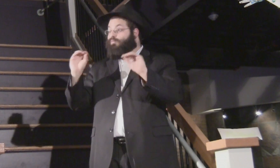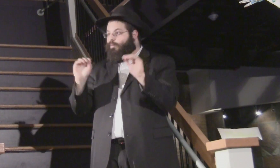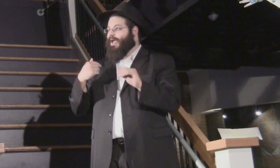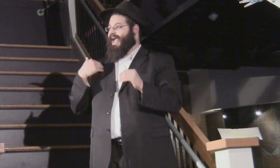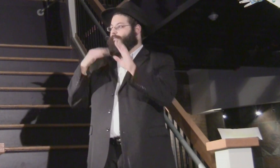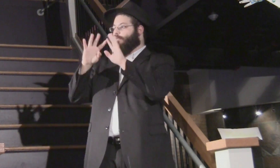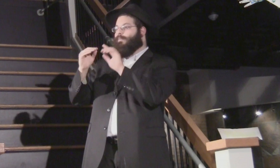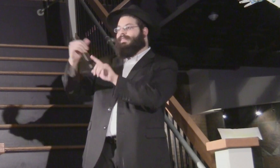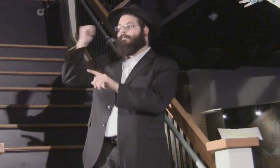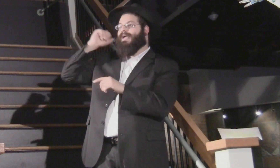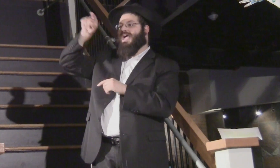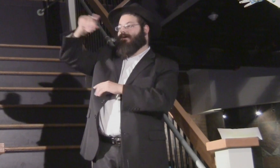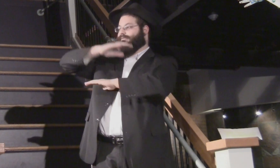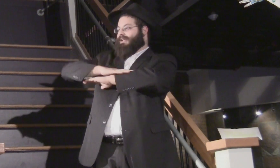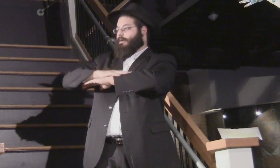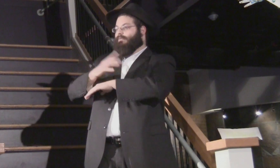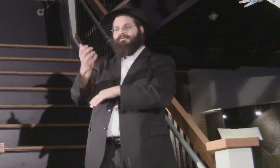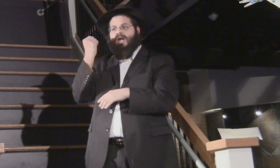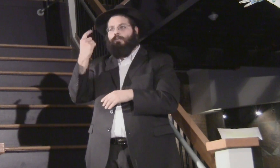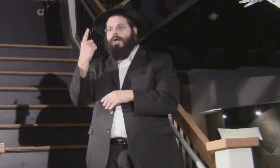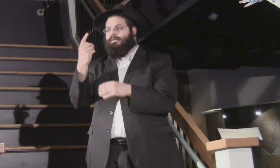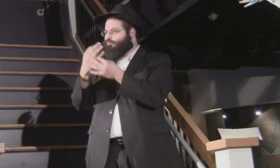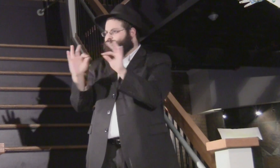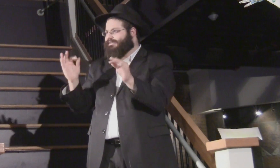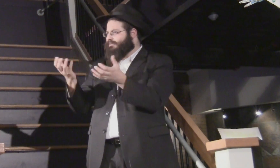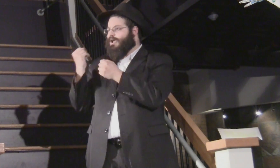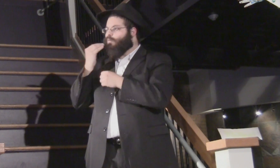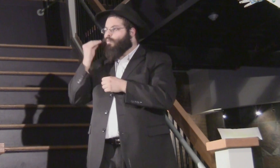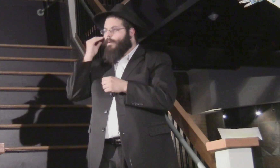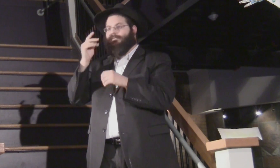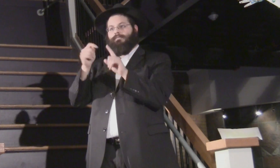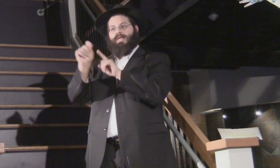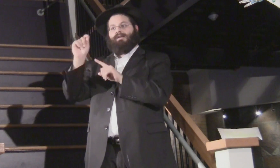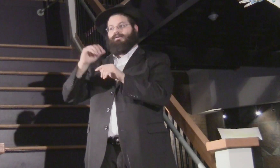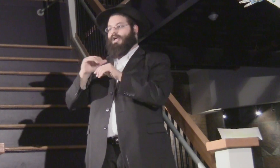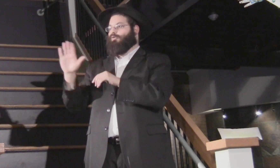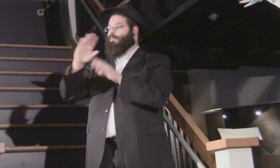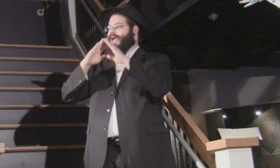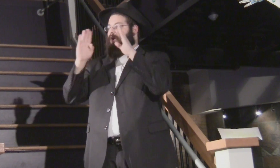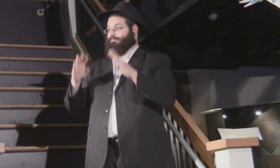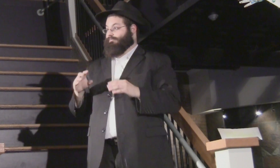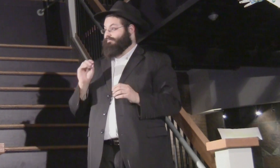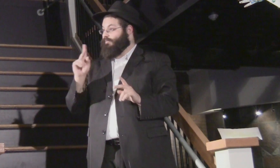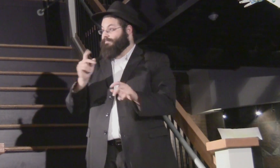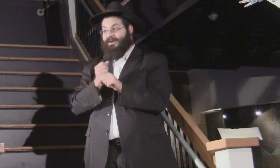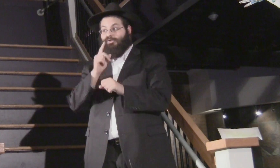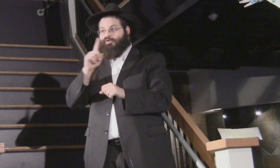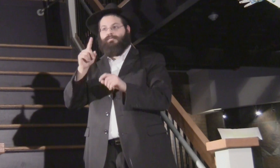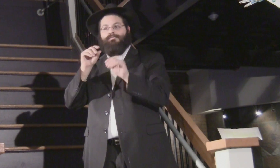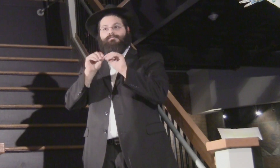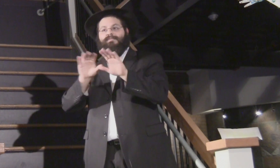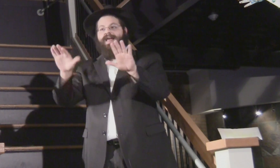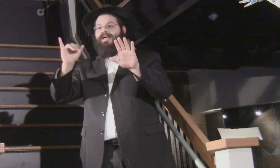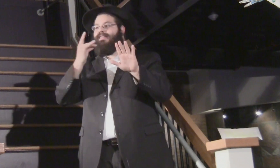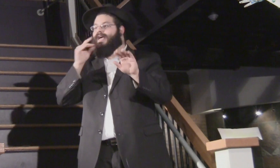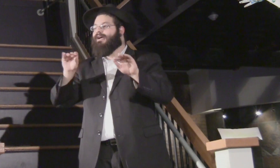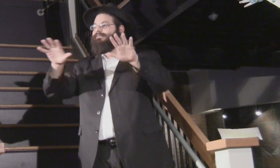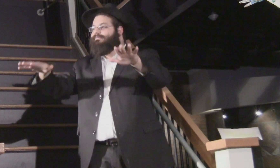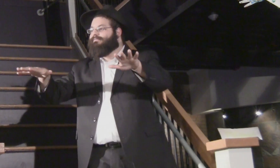many menorahs over there. If you don't have them, we have them on the table. They're free, please take home to light in your own home, okay? Make sure that